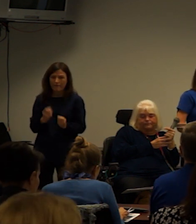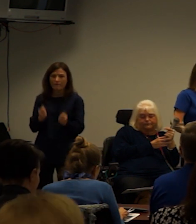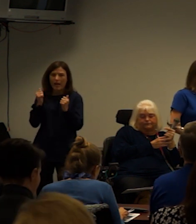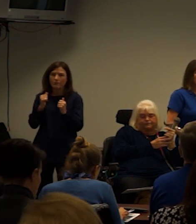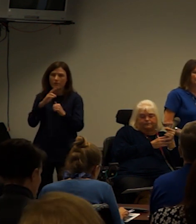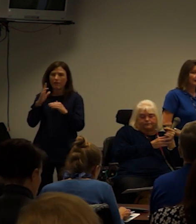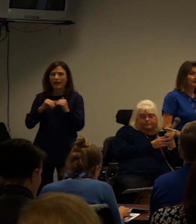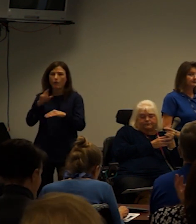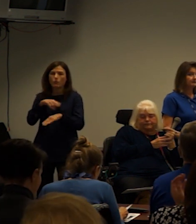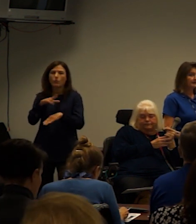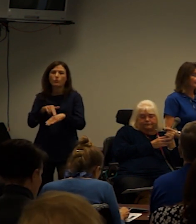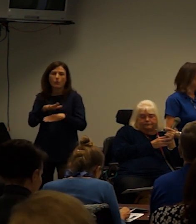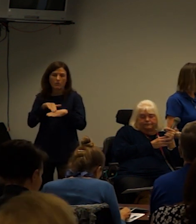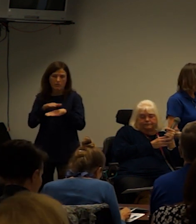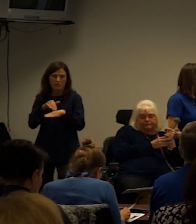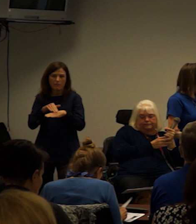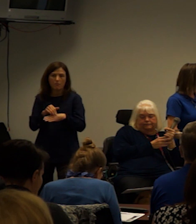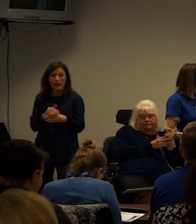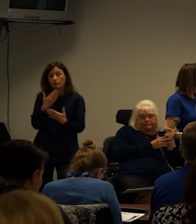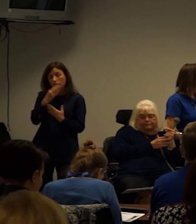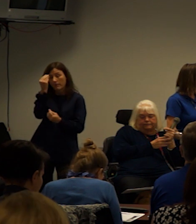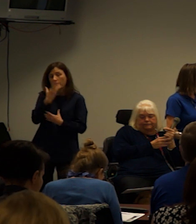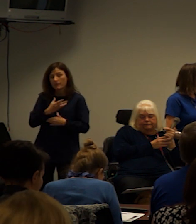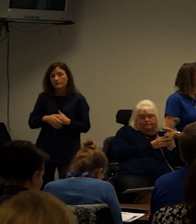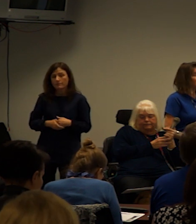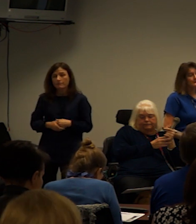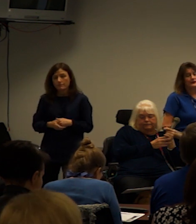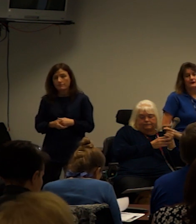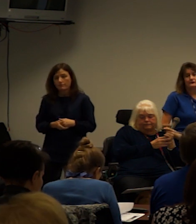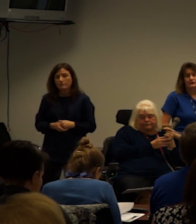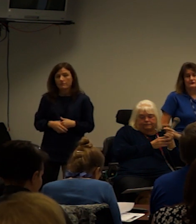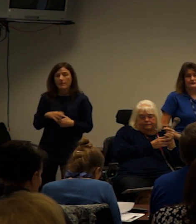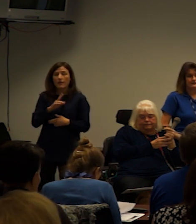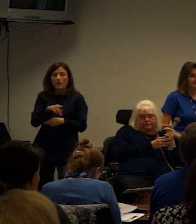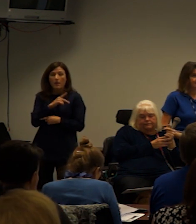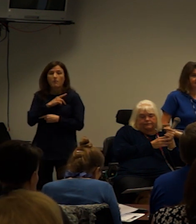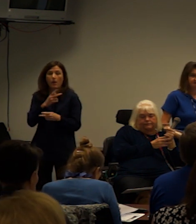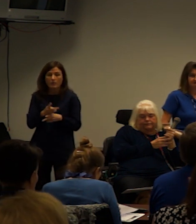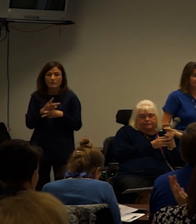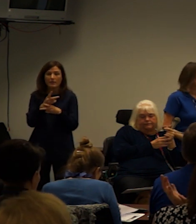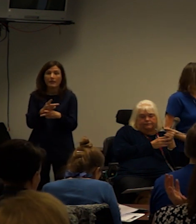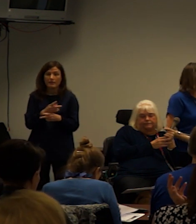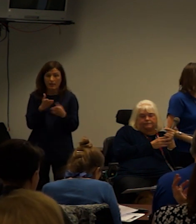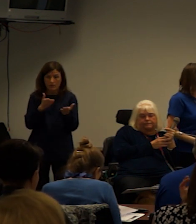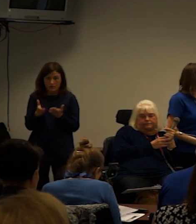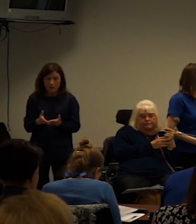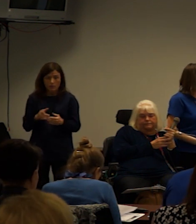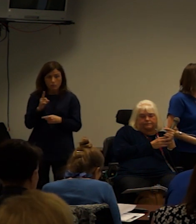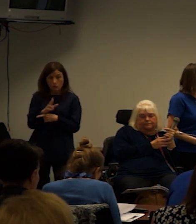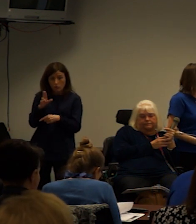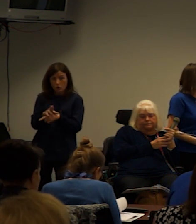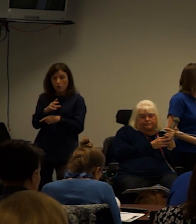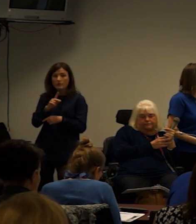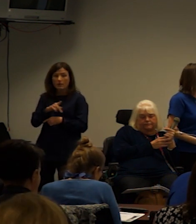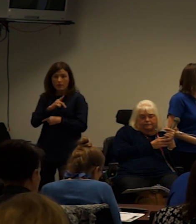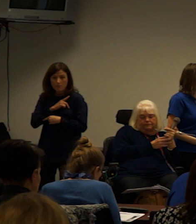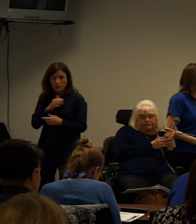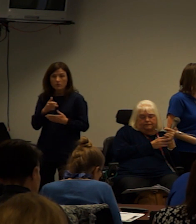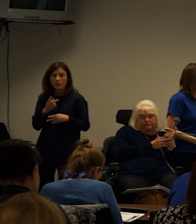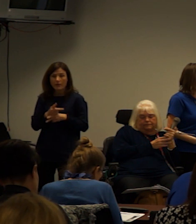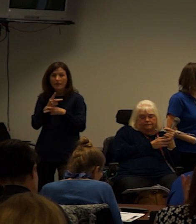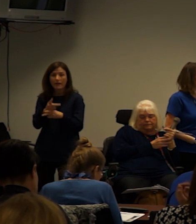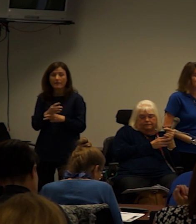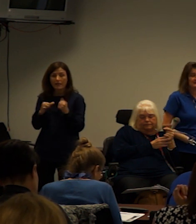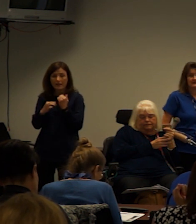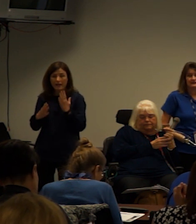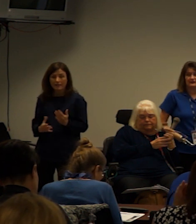Okay. Good to know. Thank you. All right. Personal care services. Do you use personal care assistants